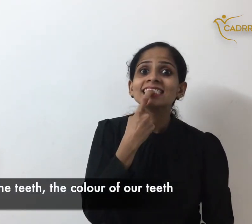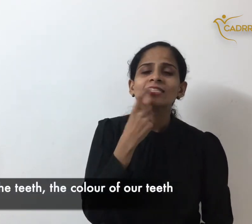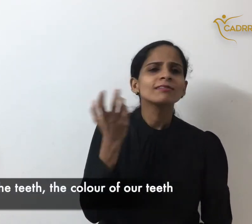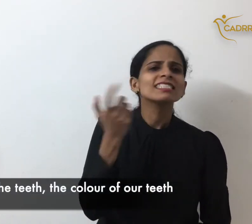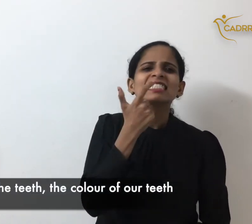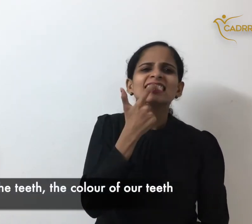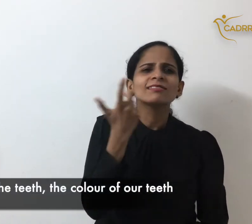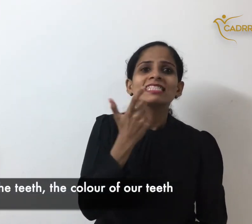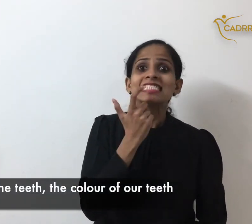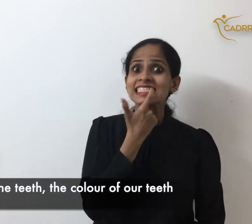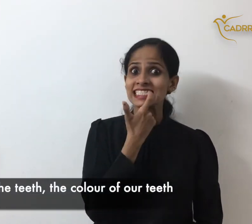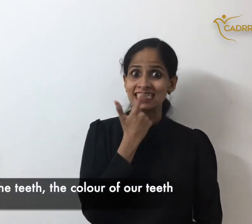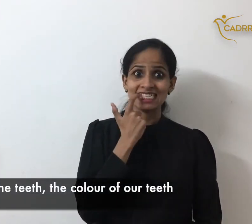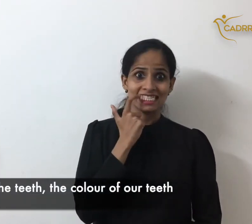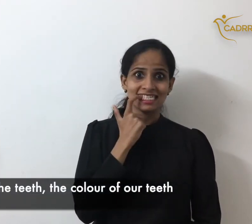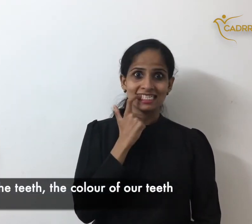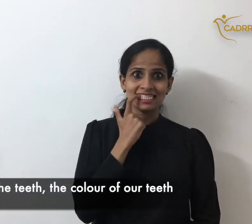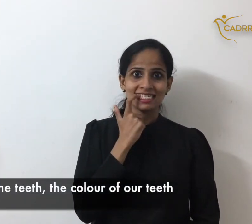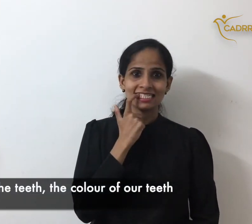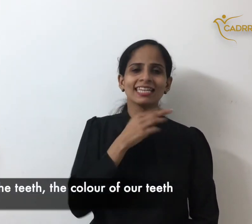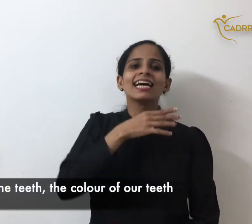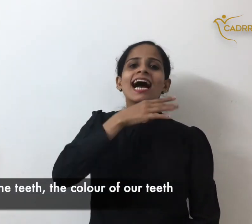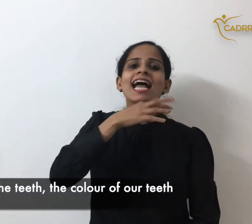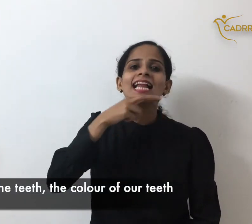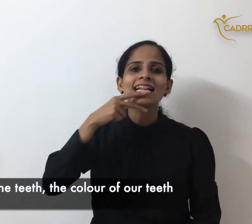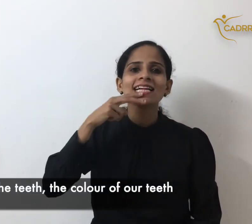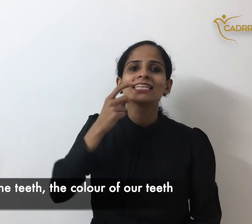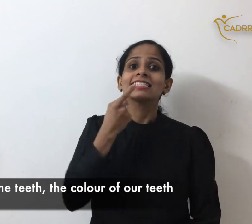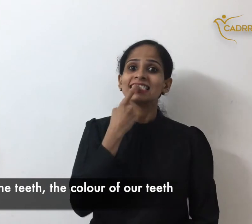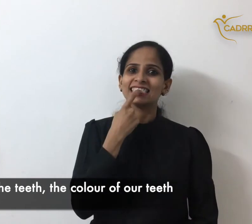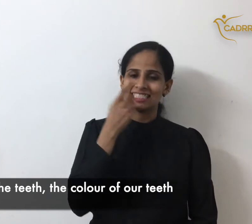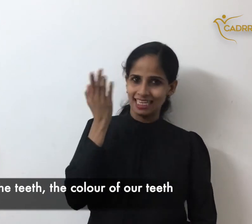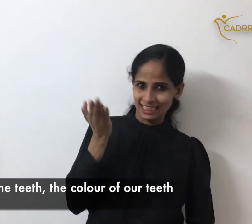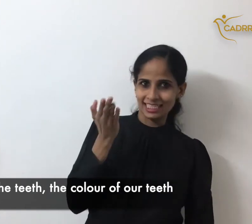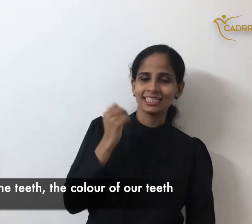White points to the teeth, the color of our teeth.